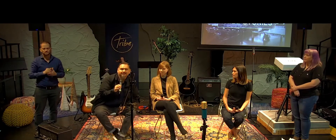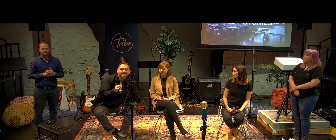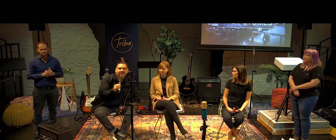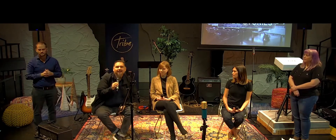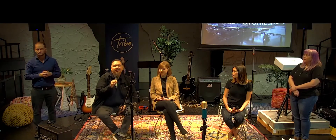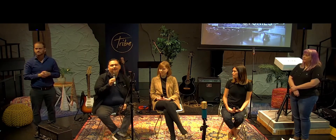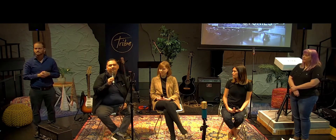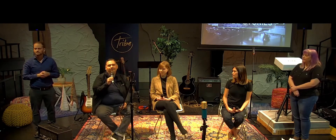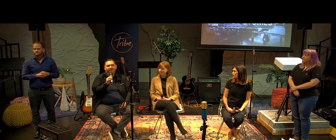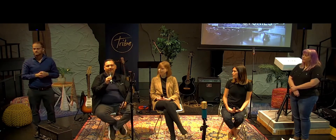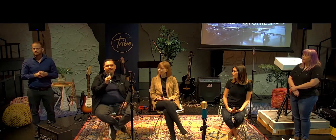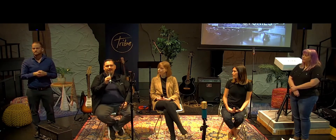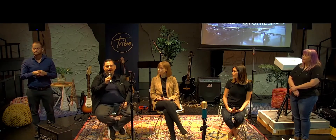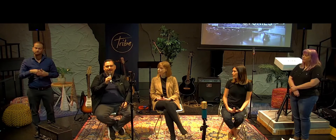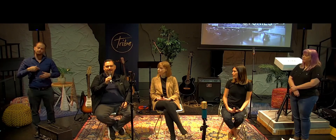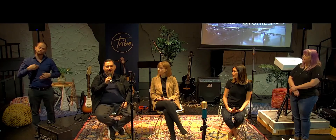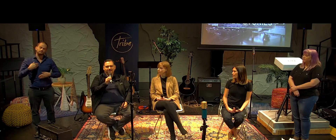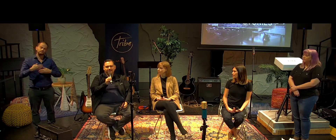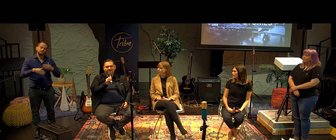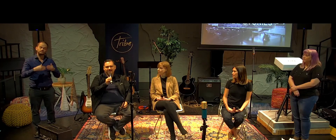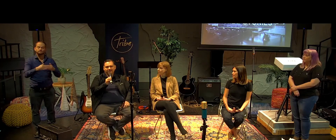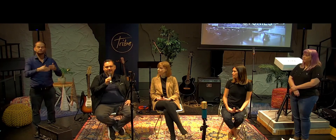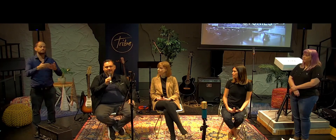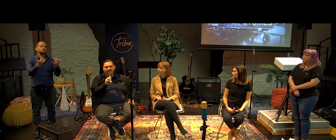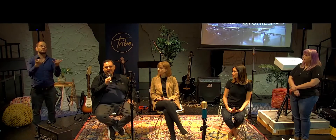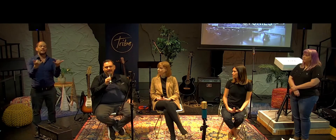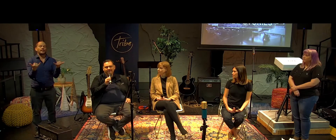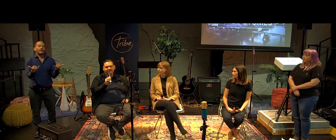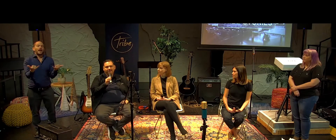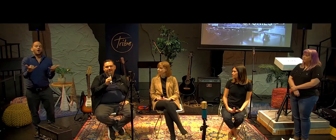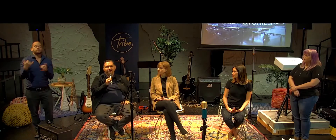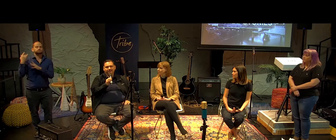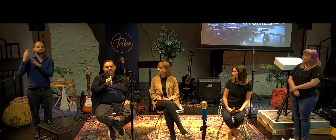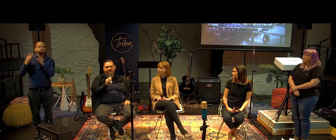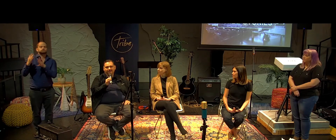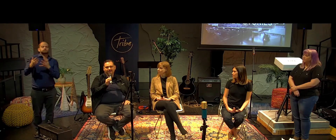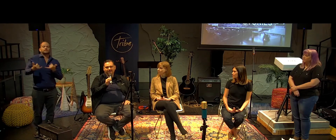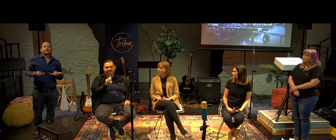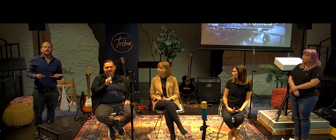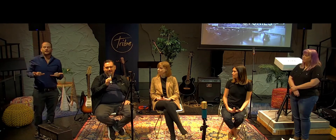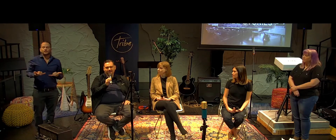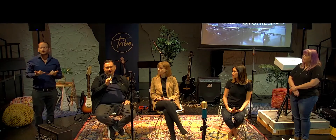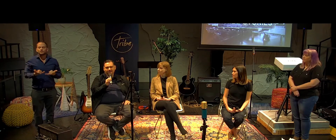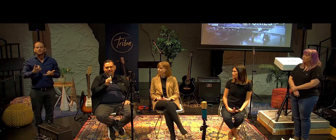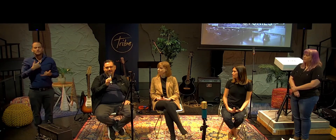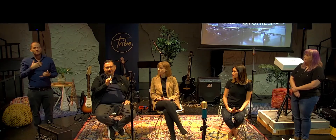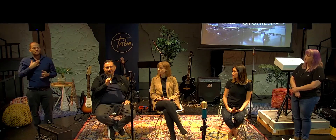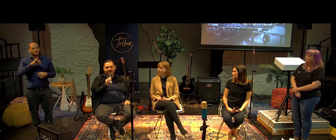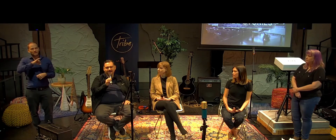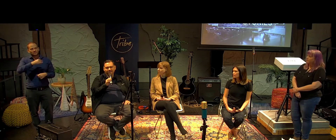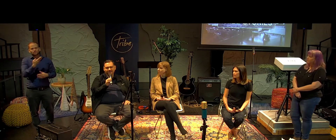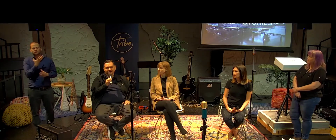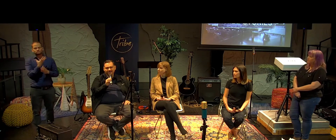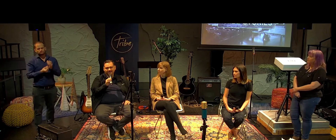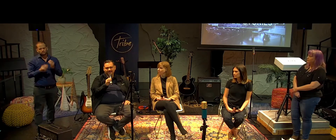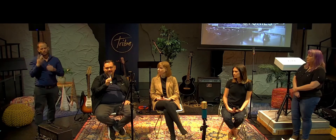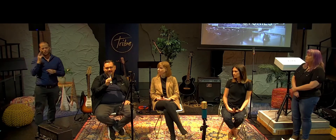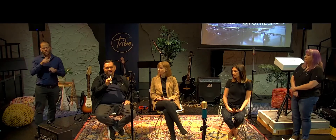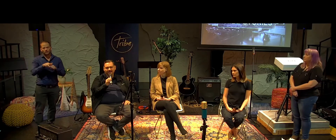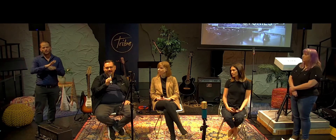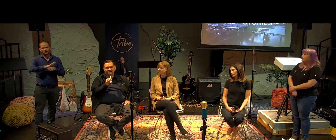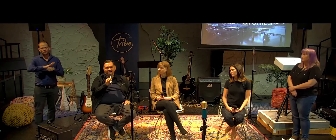present. I lost my job about a year and a half due to COVID and the decline of business and